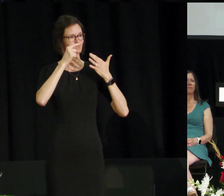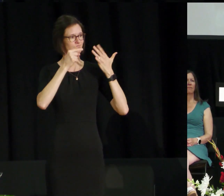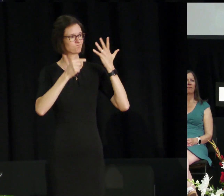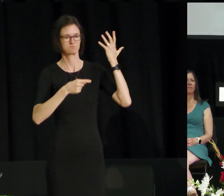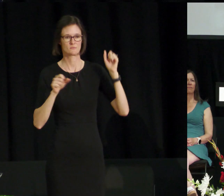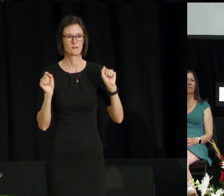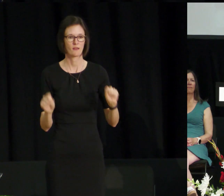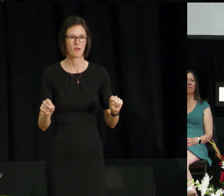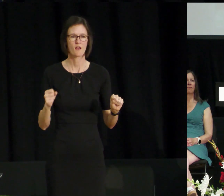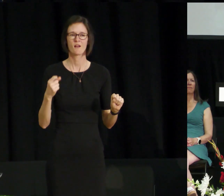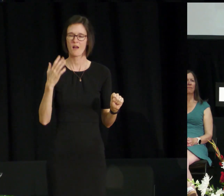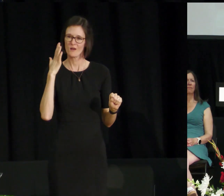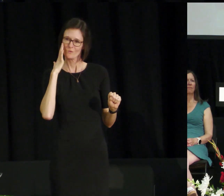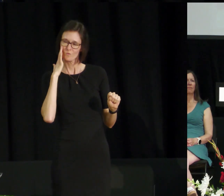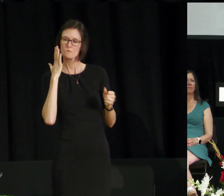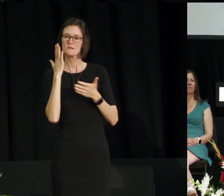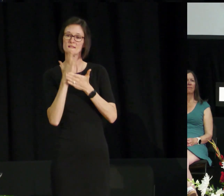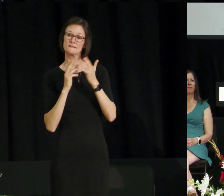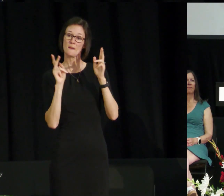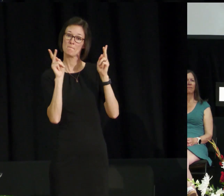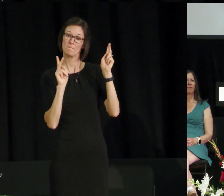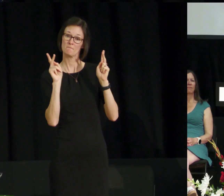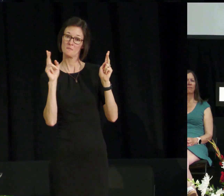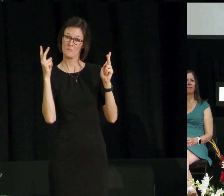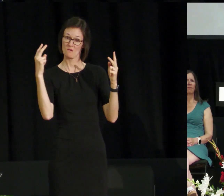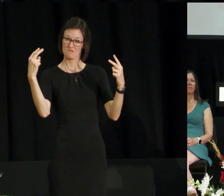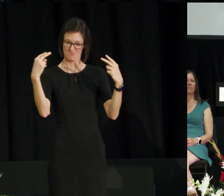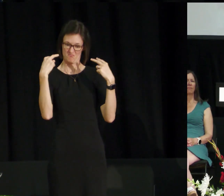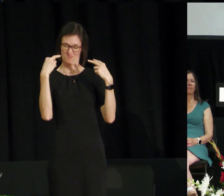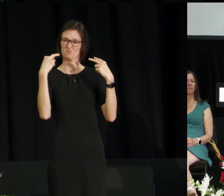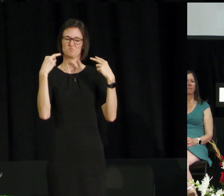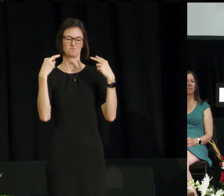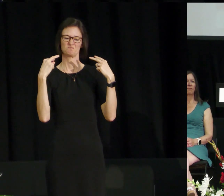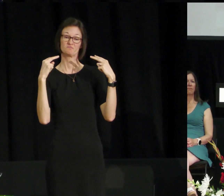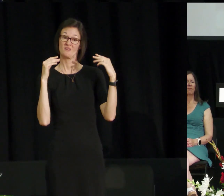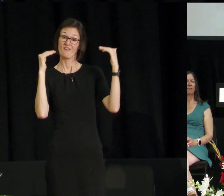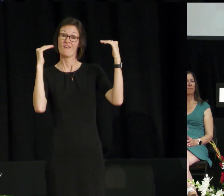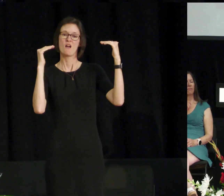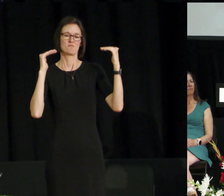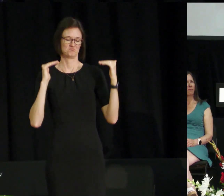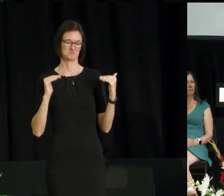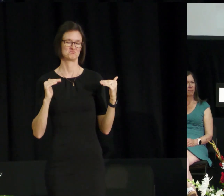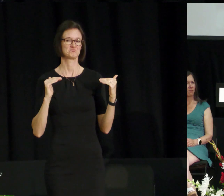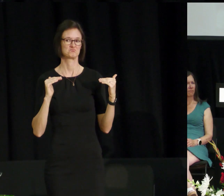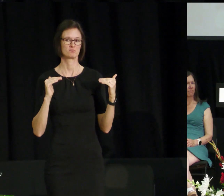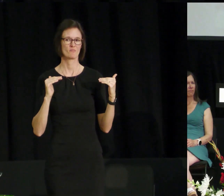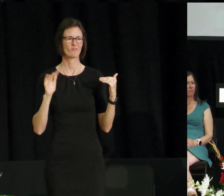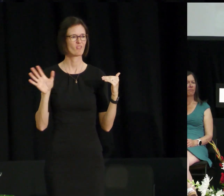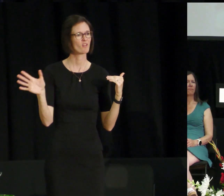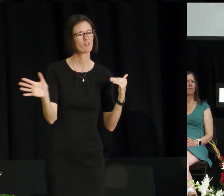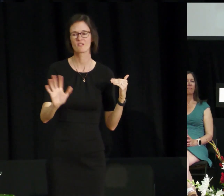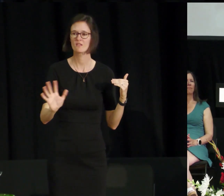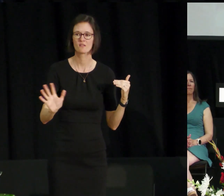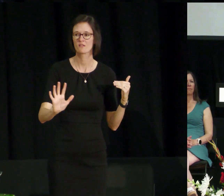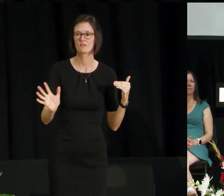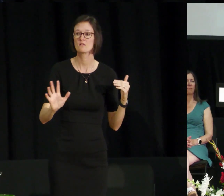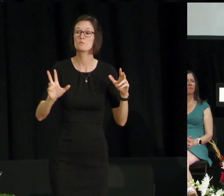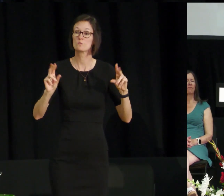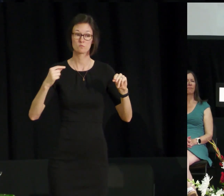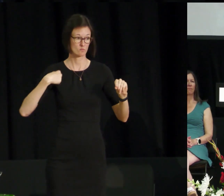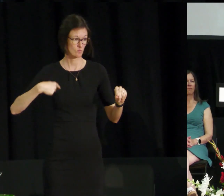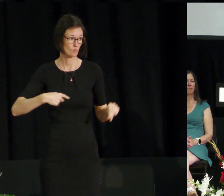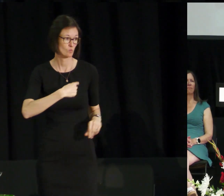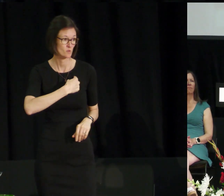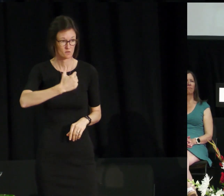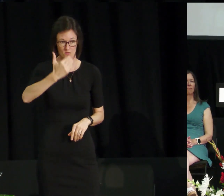Our expectations And they lower the standard for us And we can have no part of that We know what we're capable